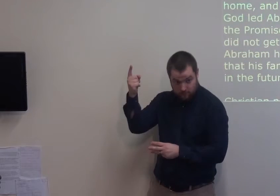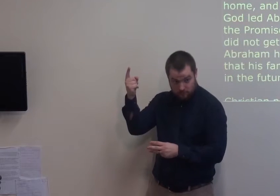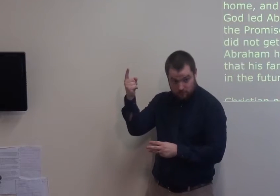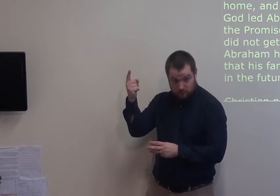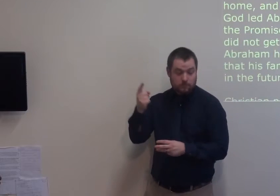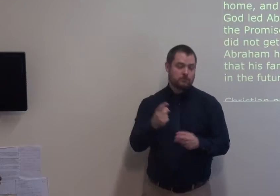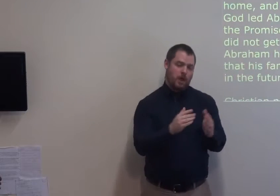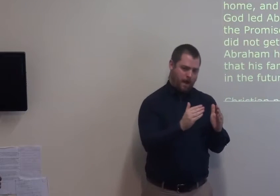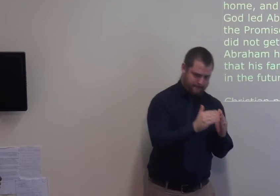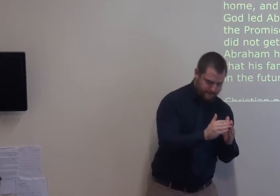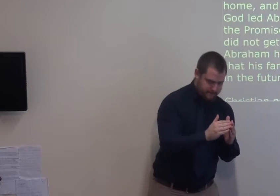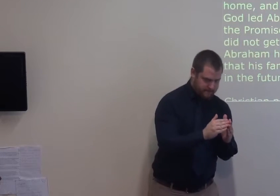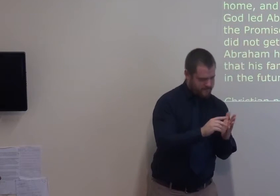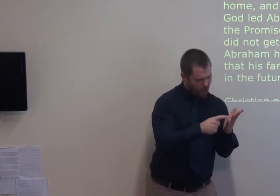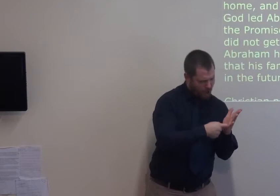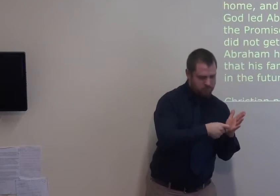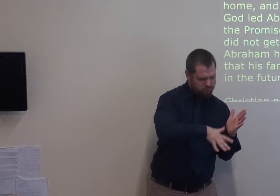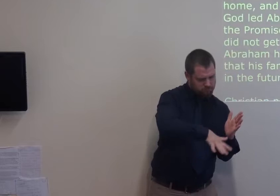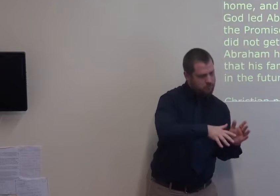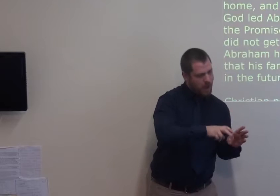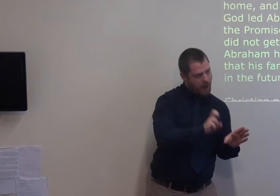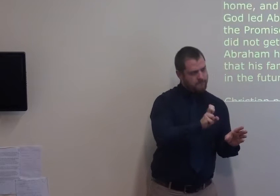He left his home and he started to travel.